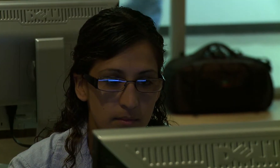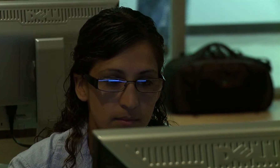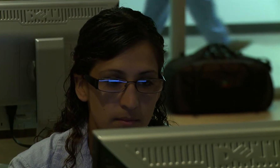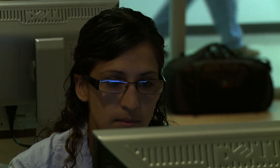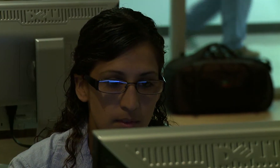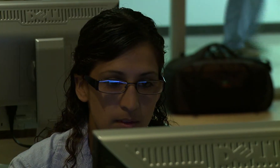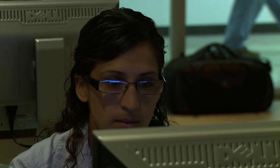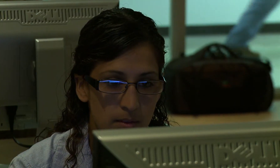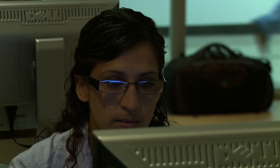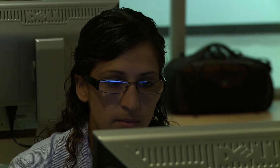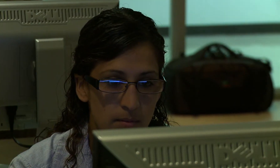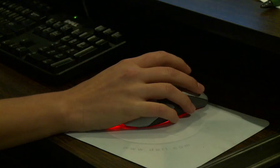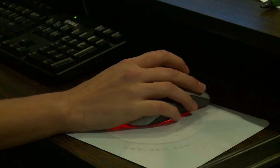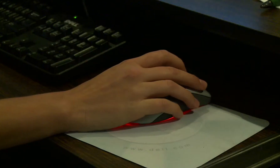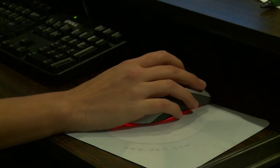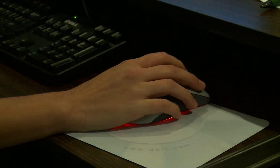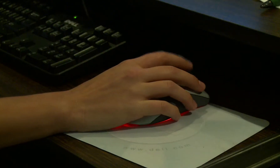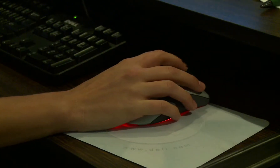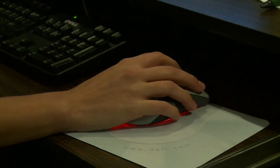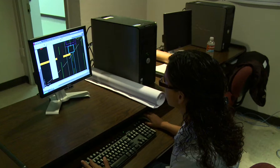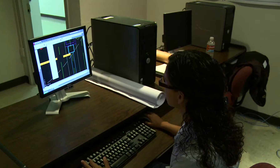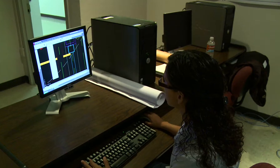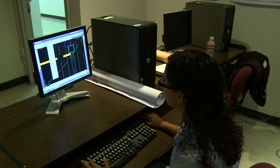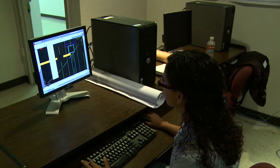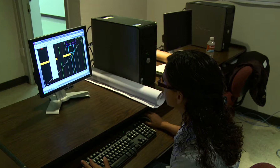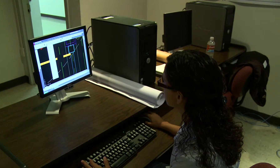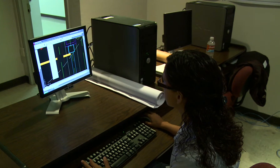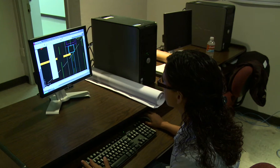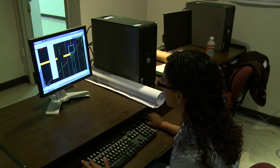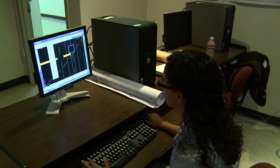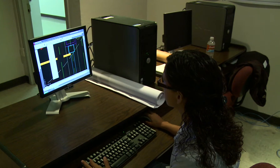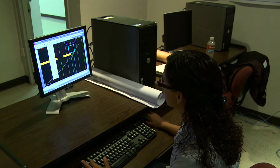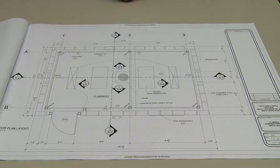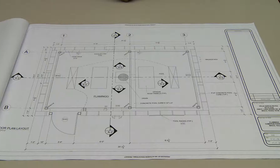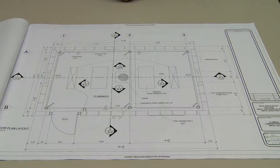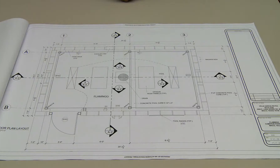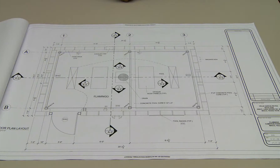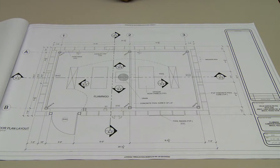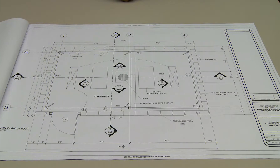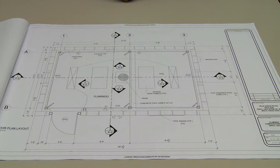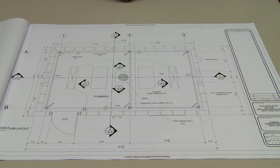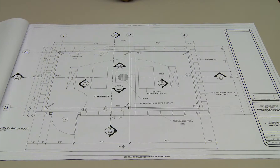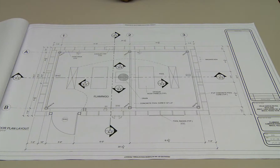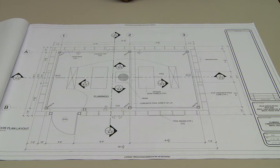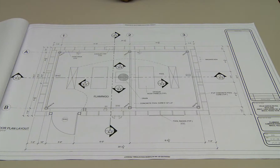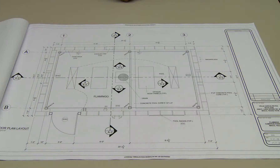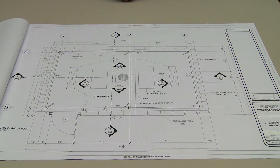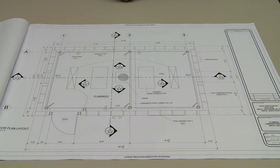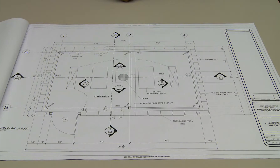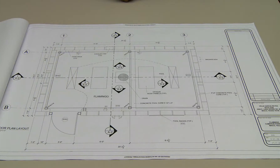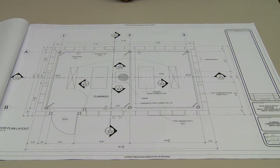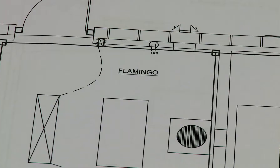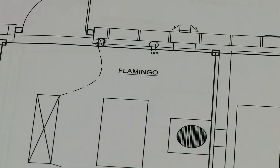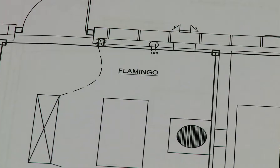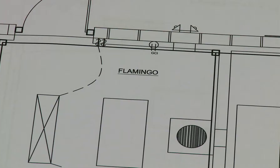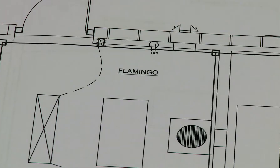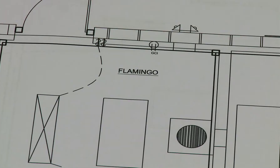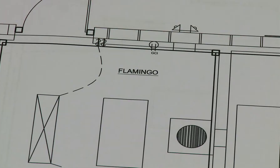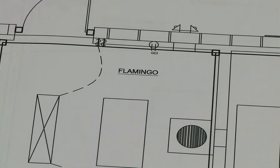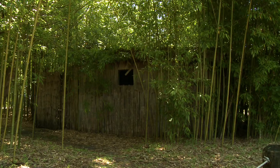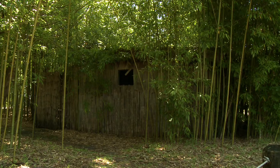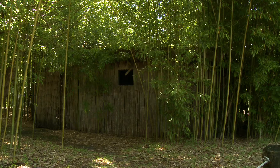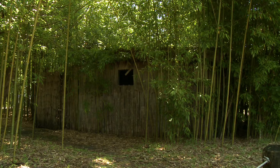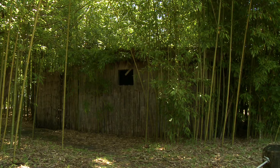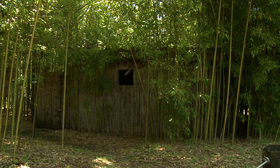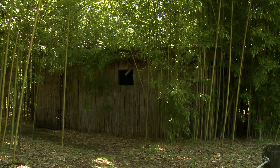Belia Garcia Reyes designed the night houses for the tortoises and flamingos. These structures will be made of concrete, which is more